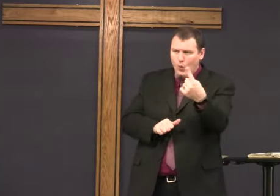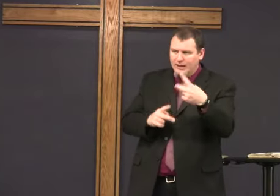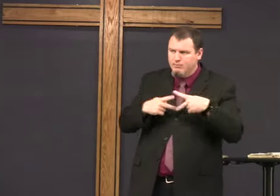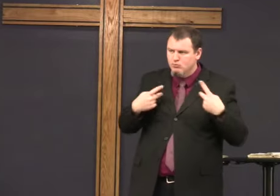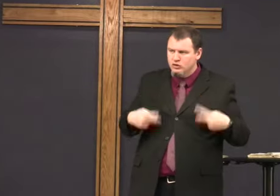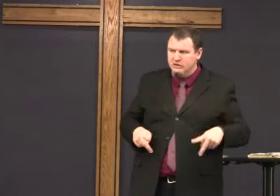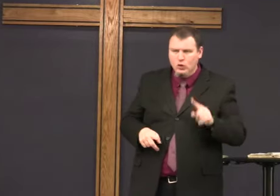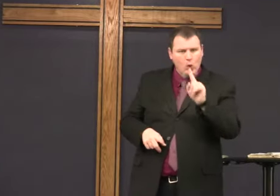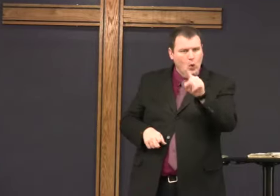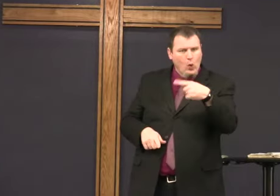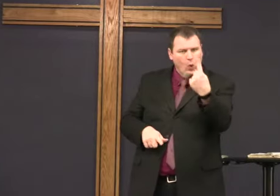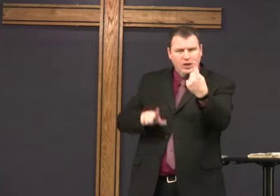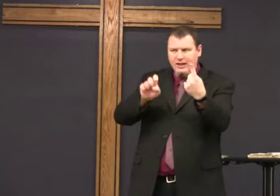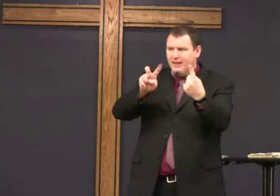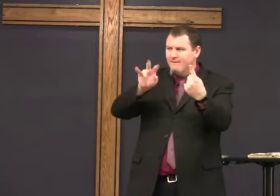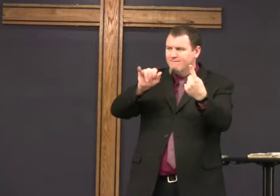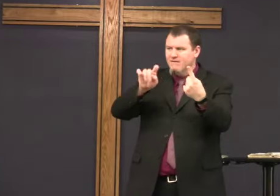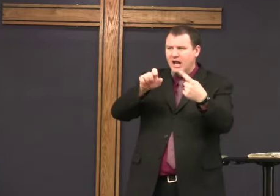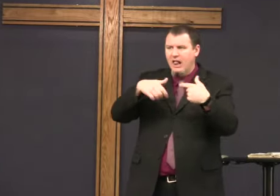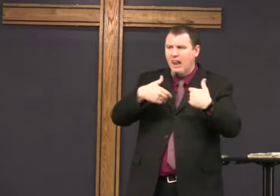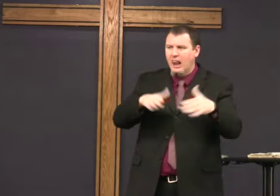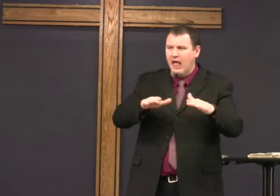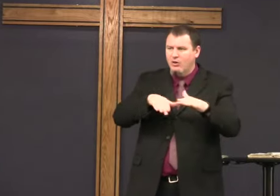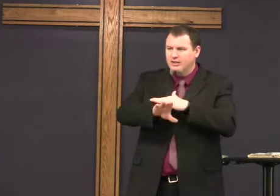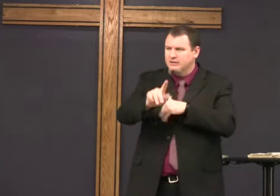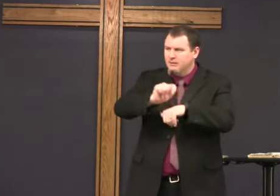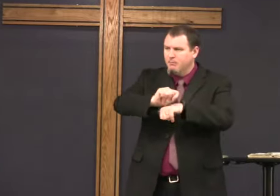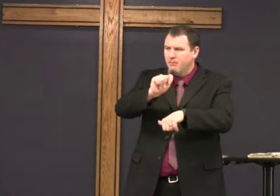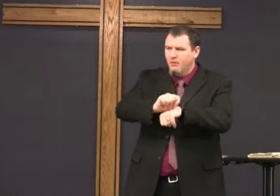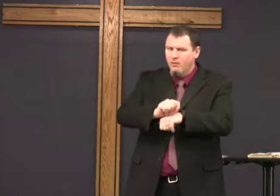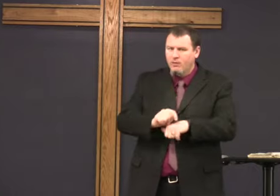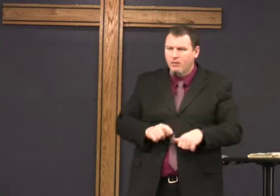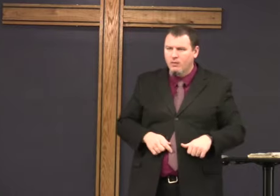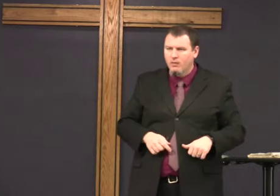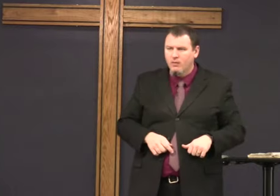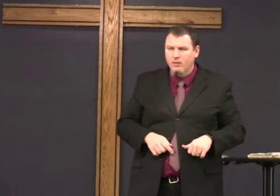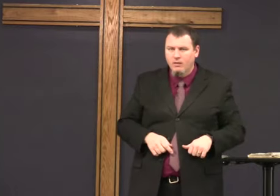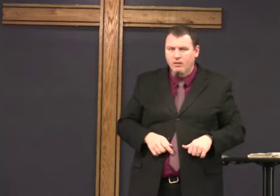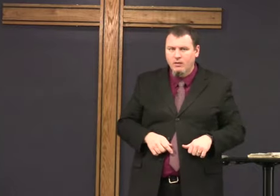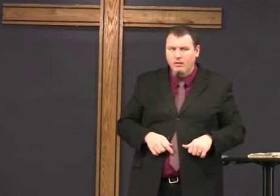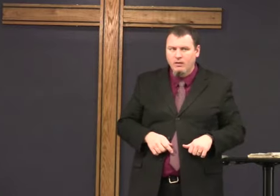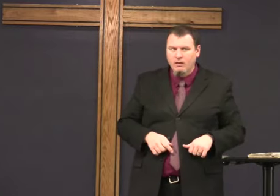than that, only the priest, if only the Levite, a Levite is allowed into the temple.